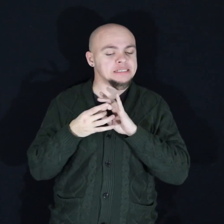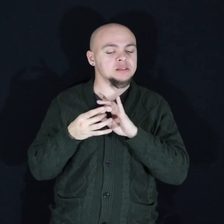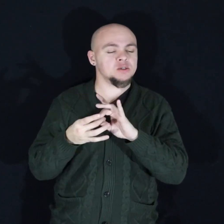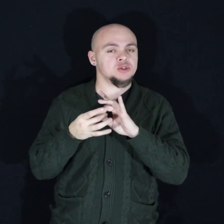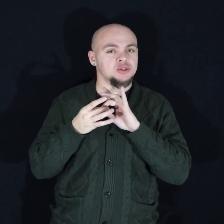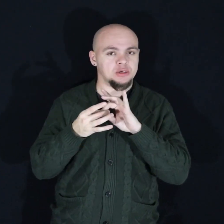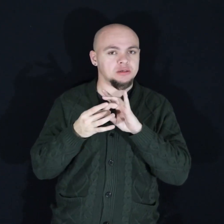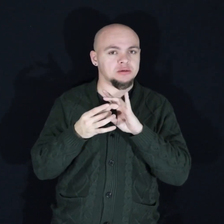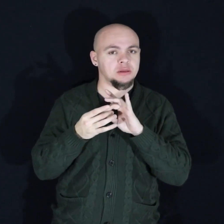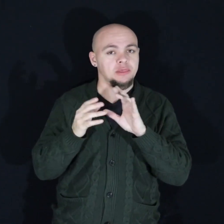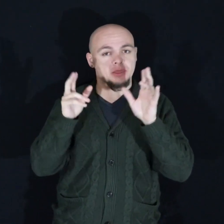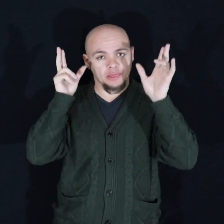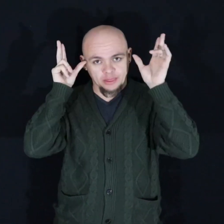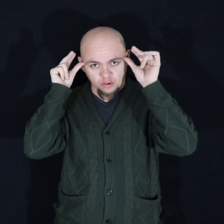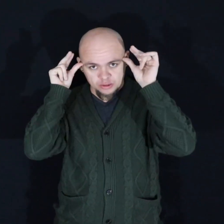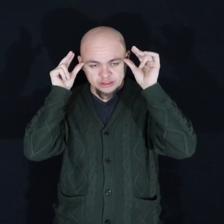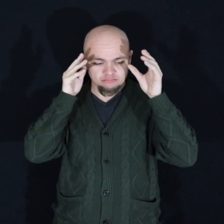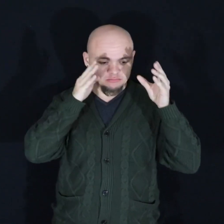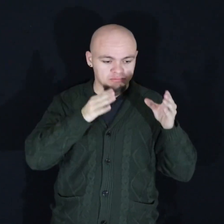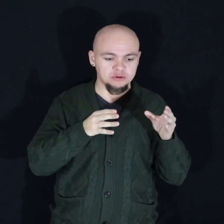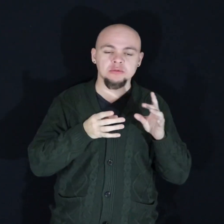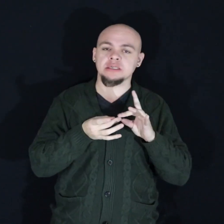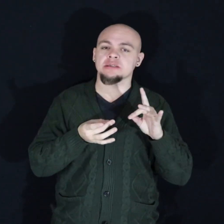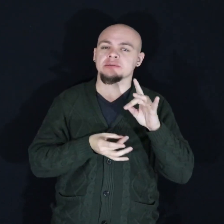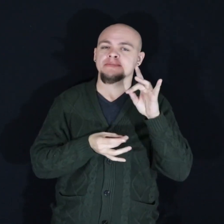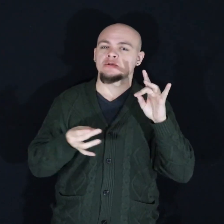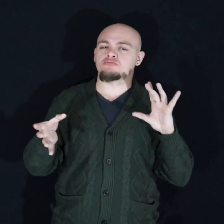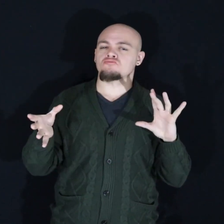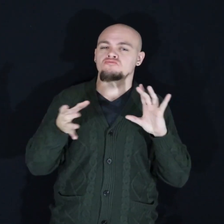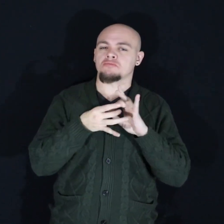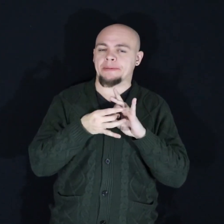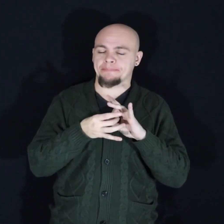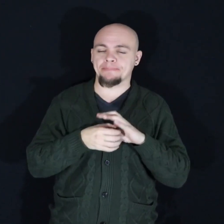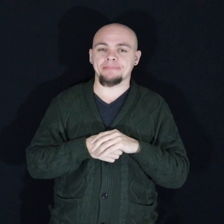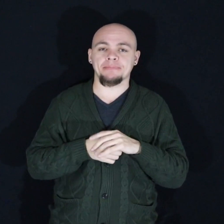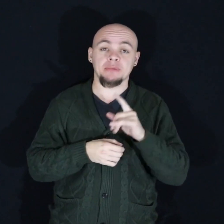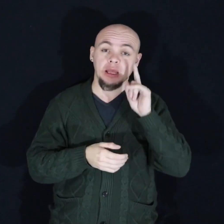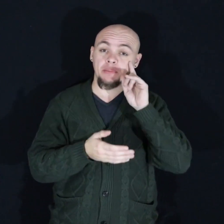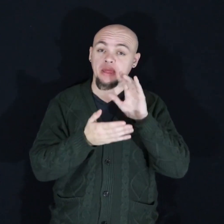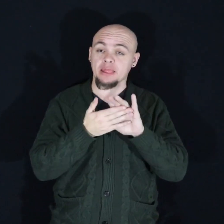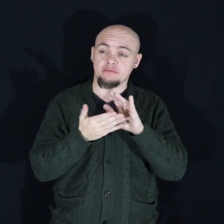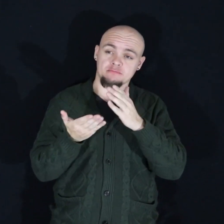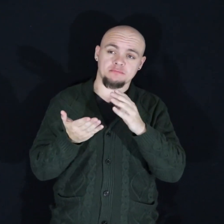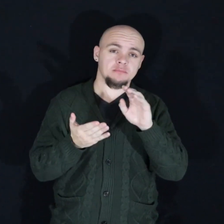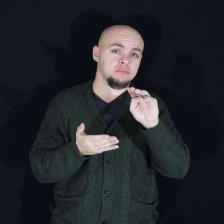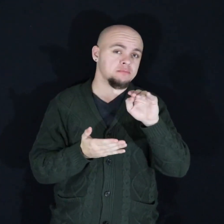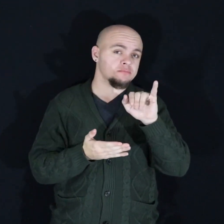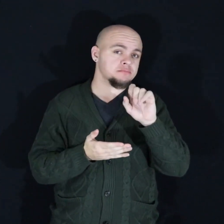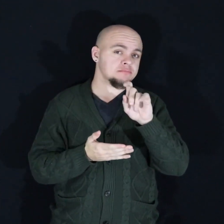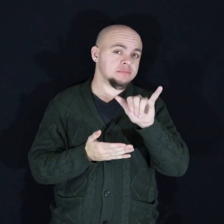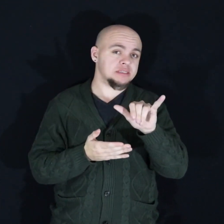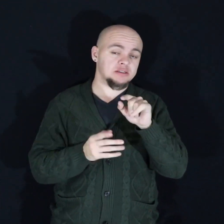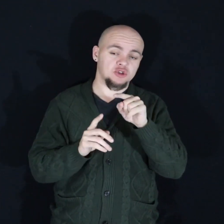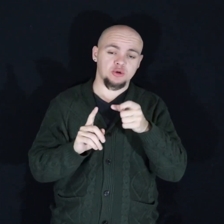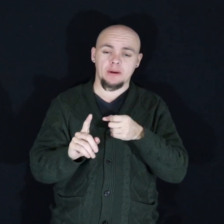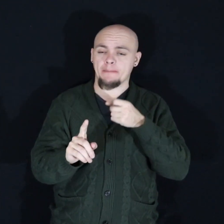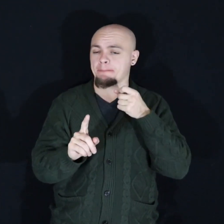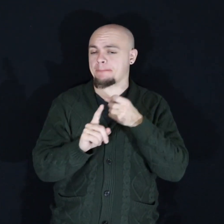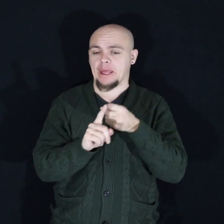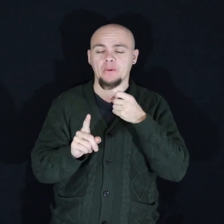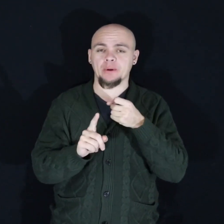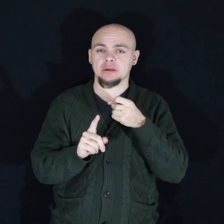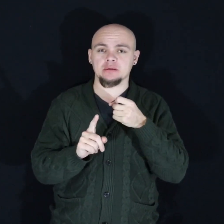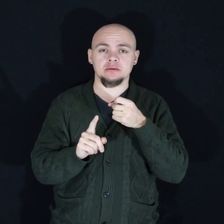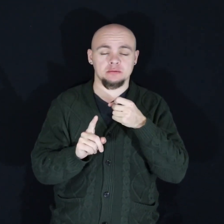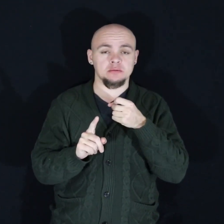the horses and us because we're spirited beings. I believe Misty was hit in the head. I think